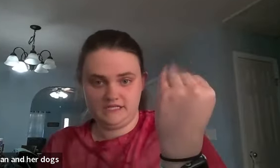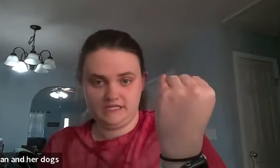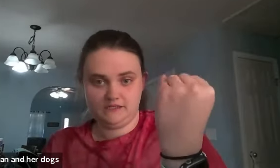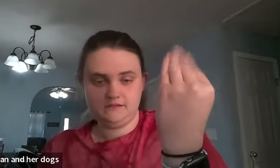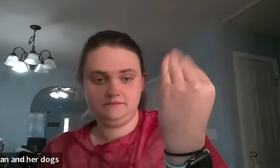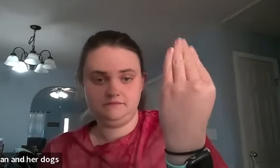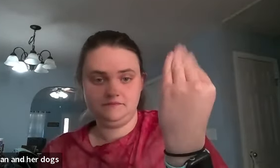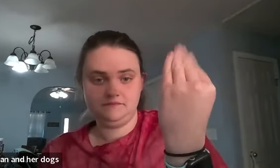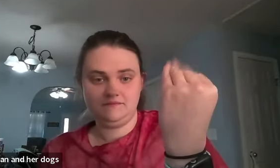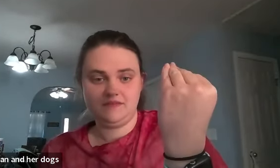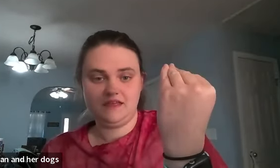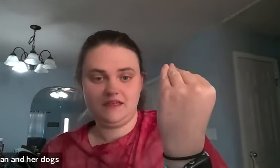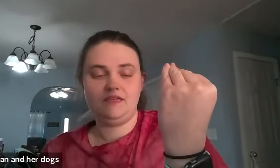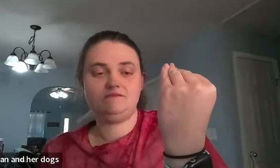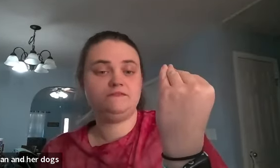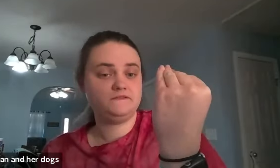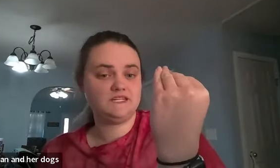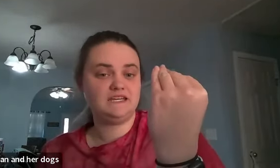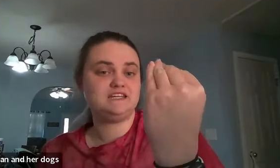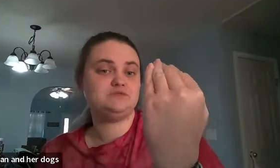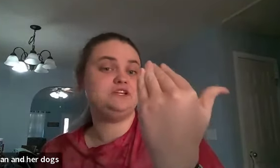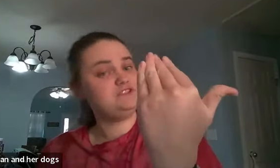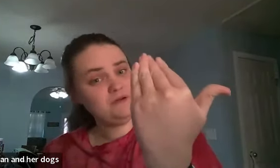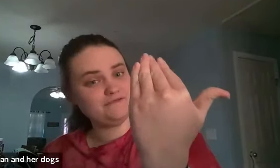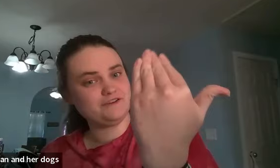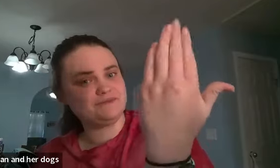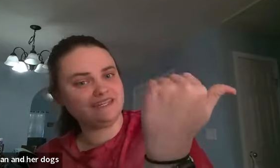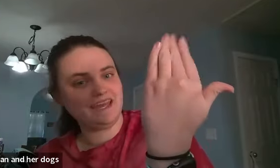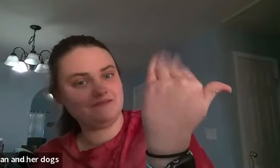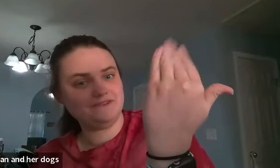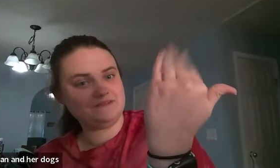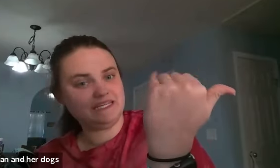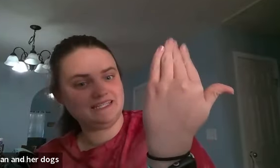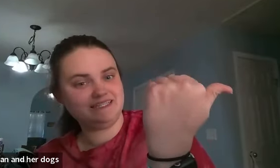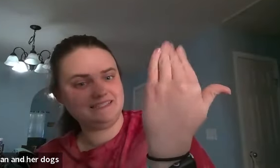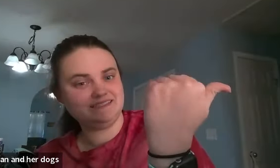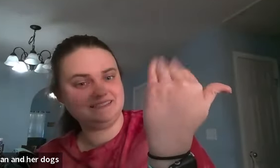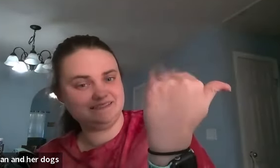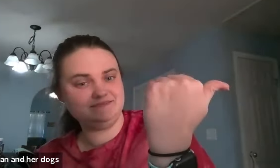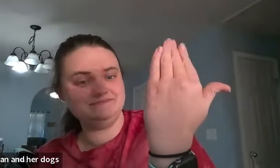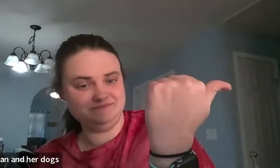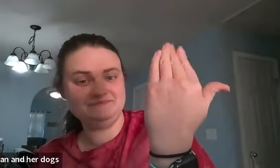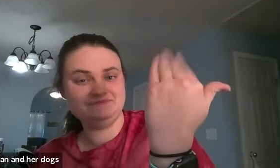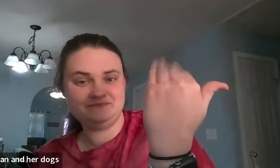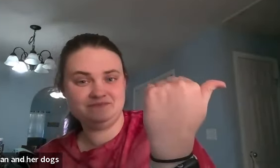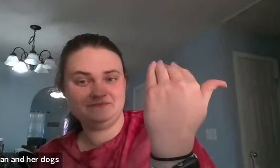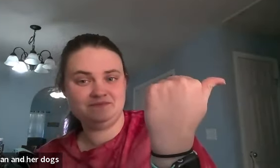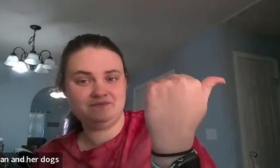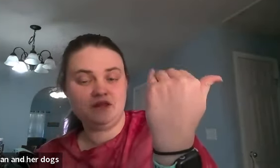14. And then 15 is when you do have your thumb sticking out. 15. Mm-hmm.